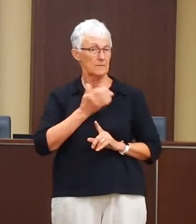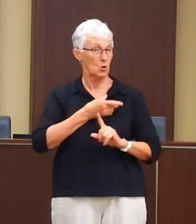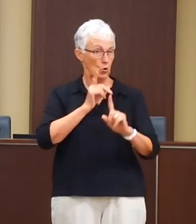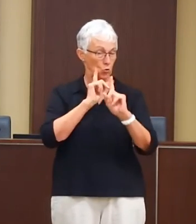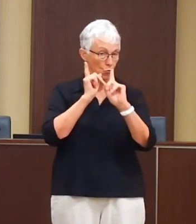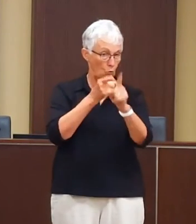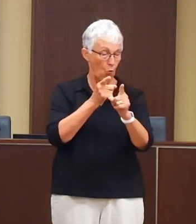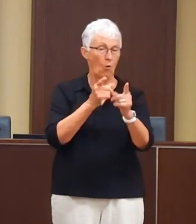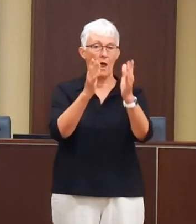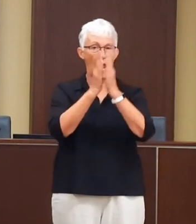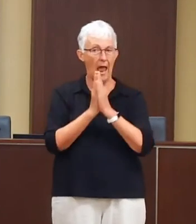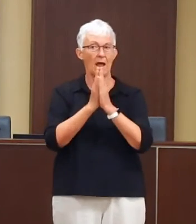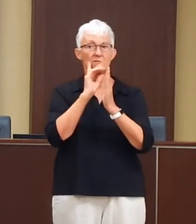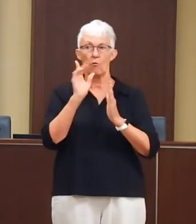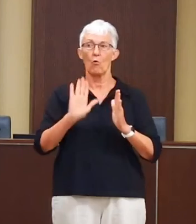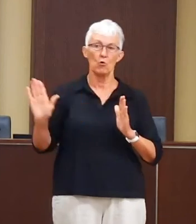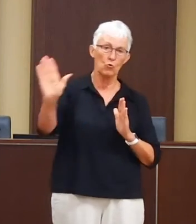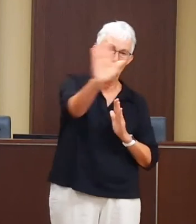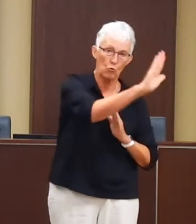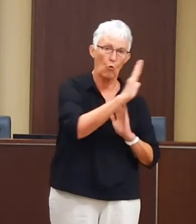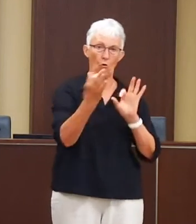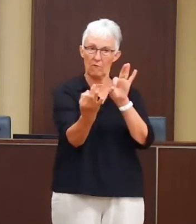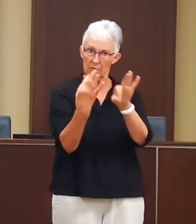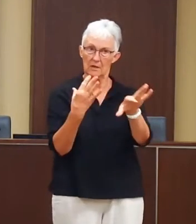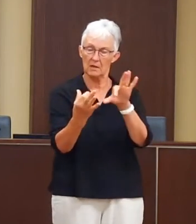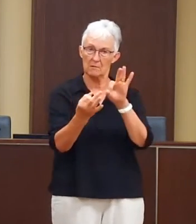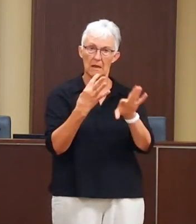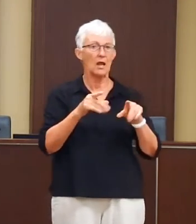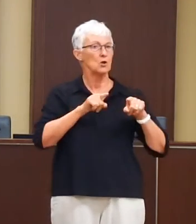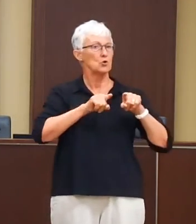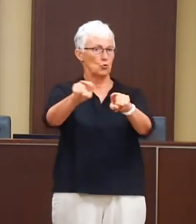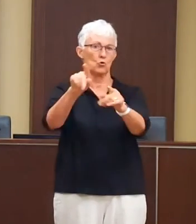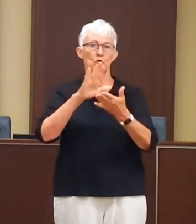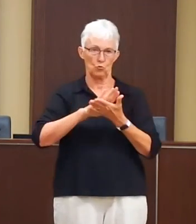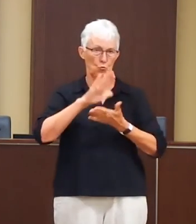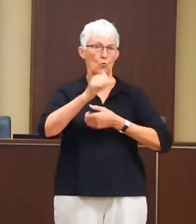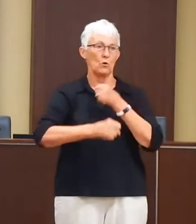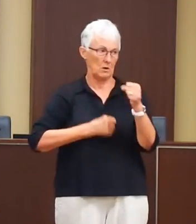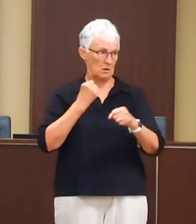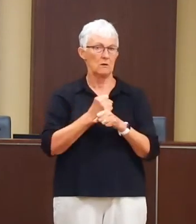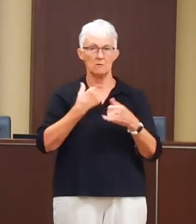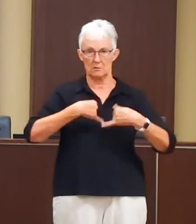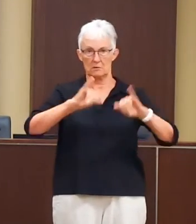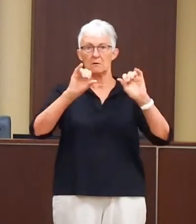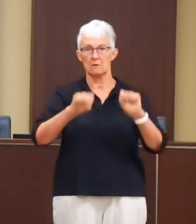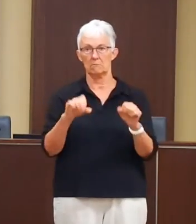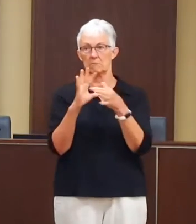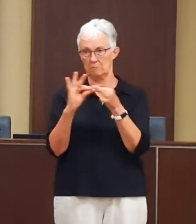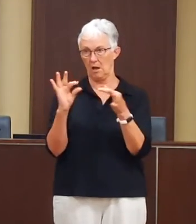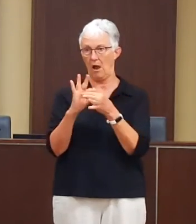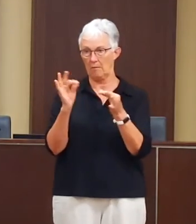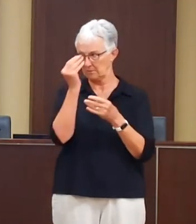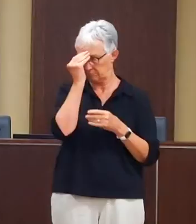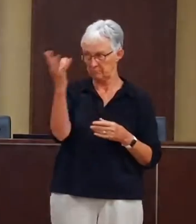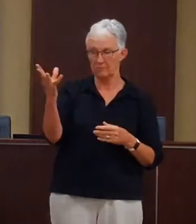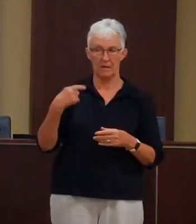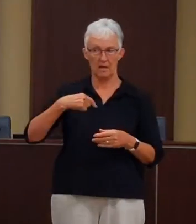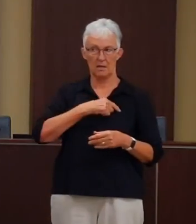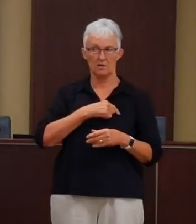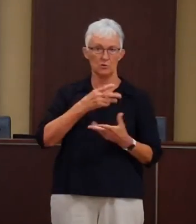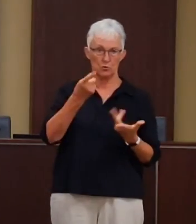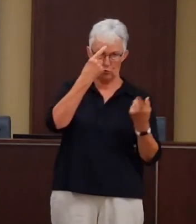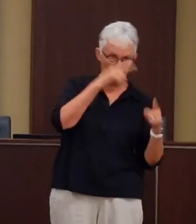for community feedback on our plan throughout this school year. So there are some parts of this plan that will